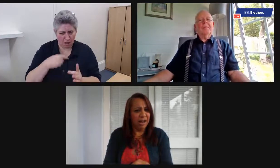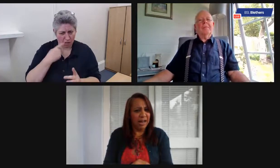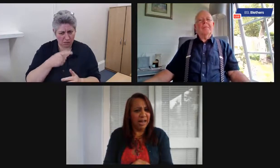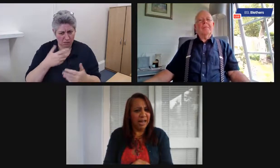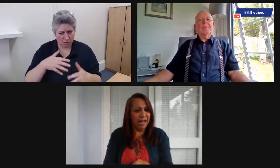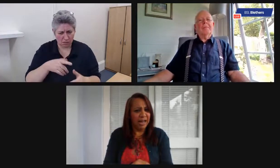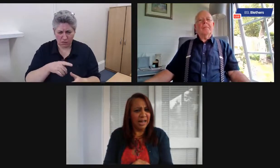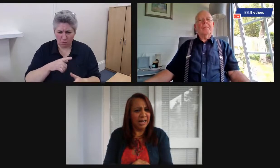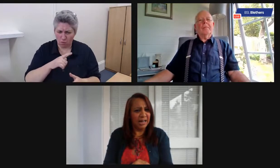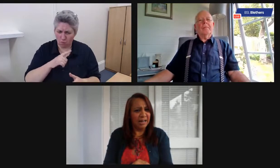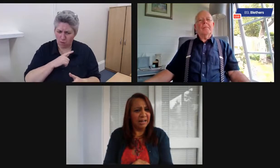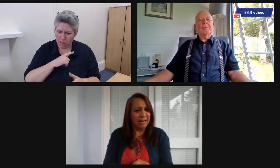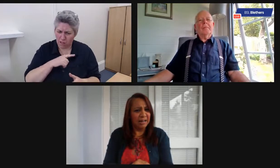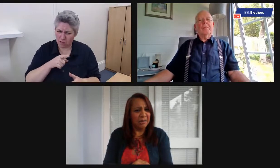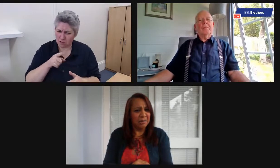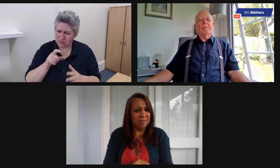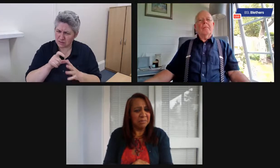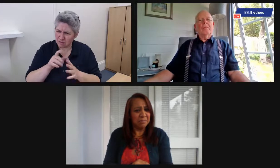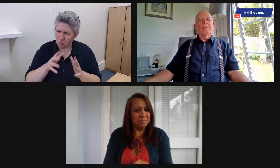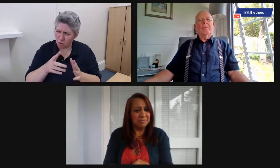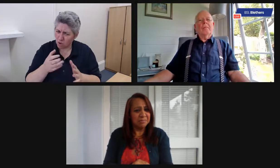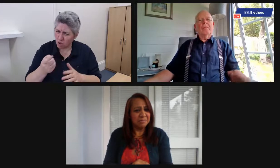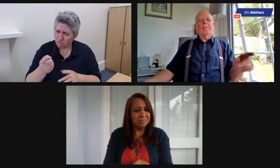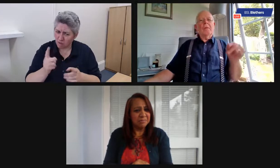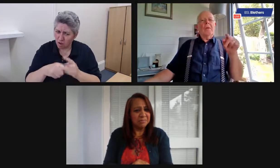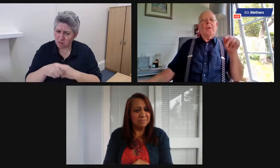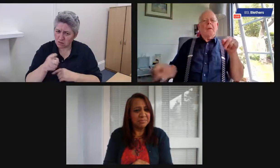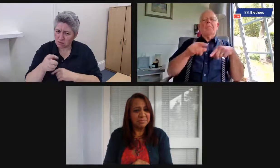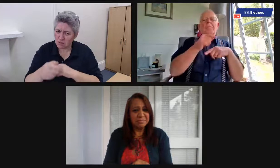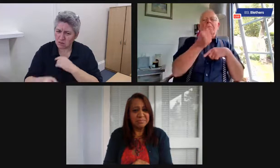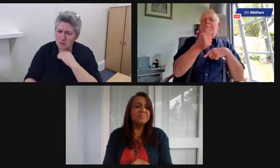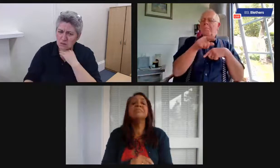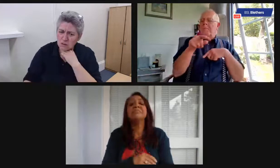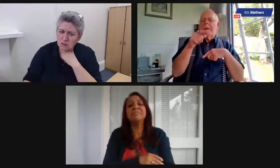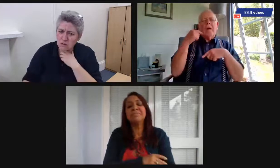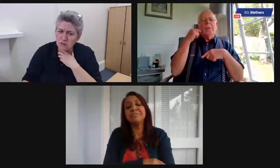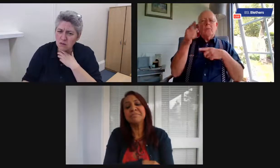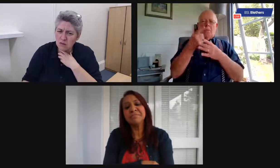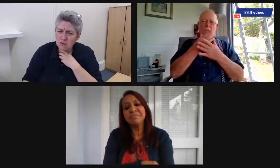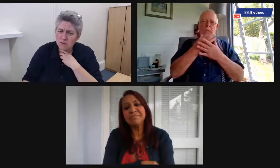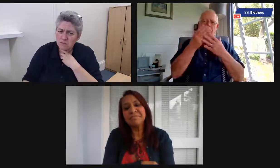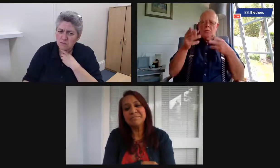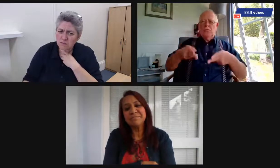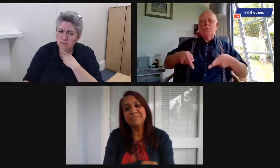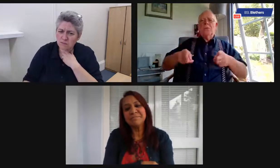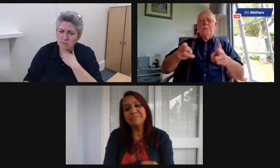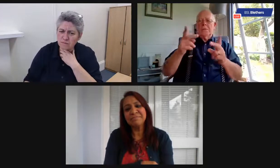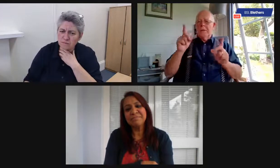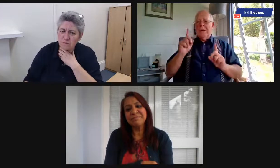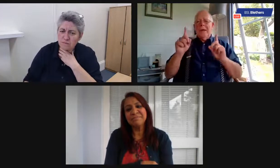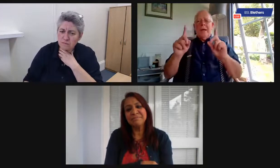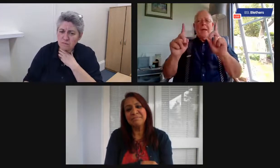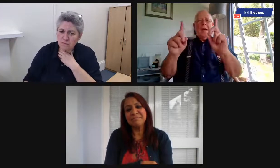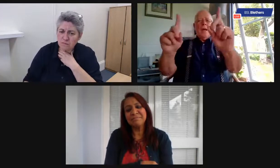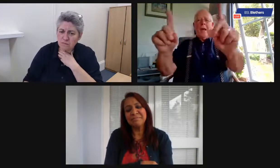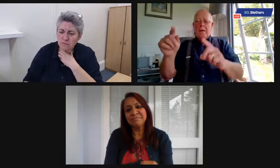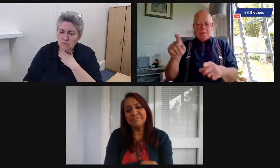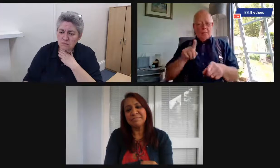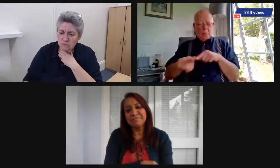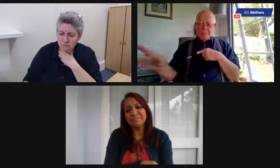that. So it's called a plane tree. Dave, do you know anything about this? Yes, you'll see a lot